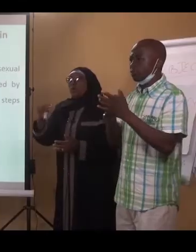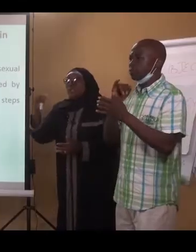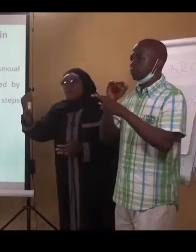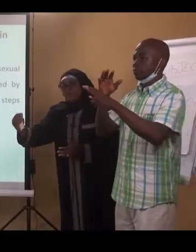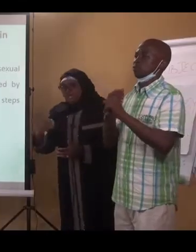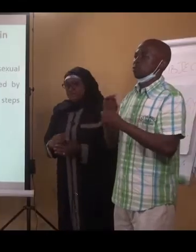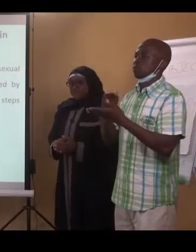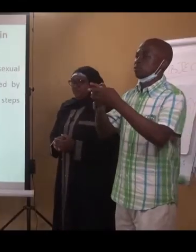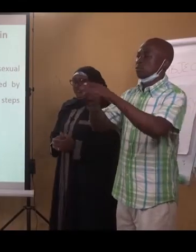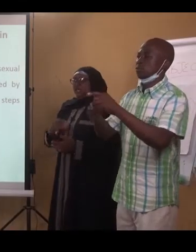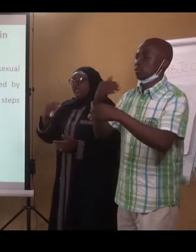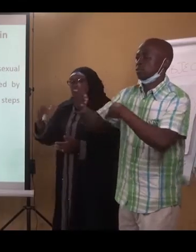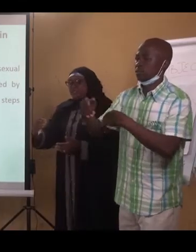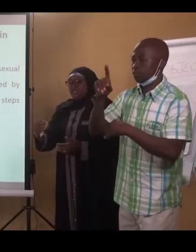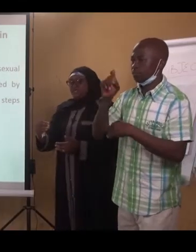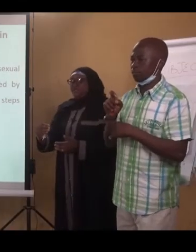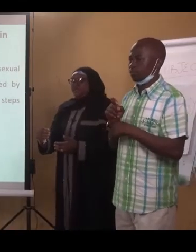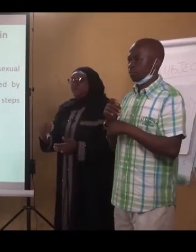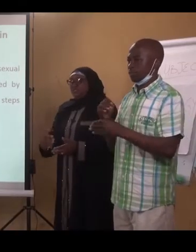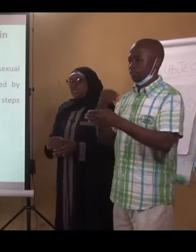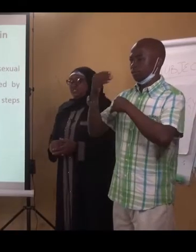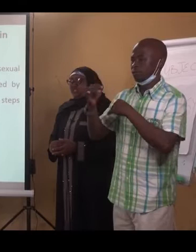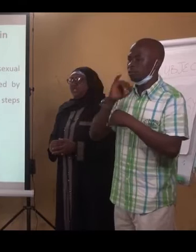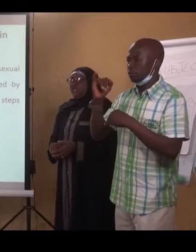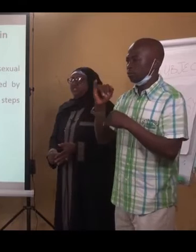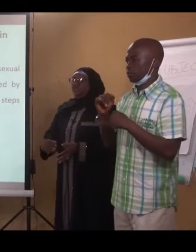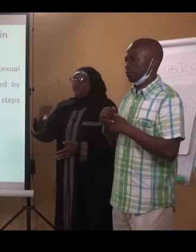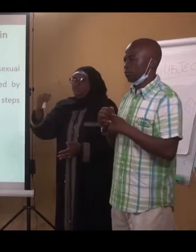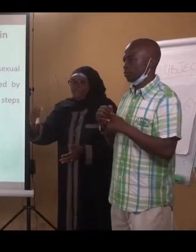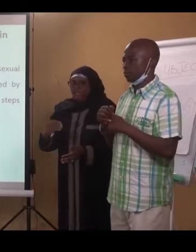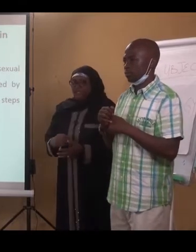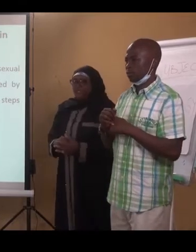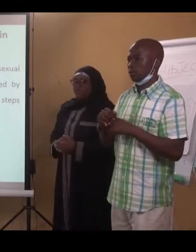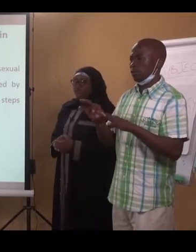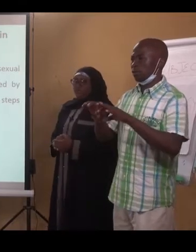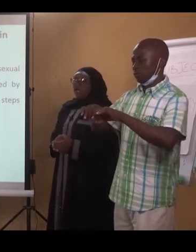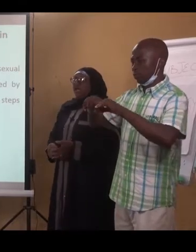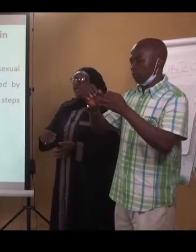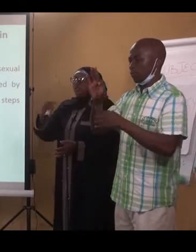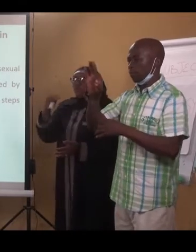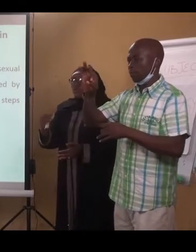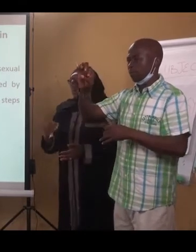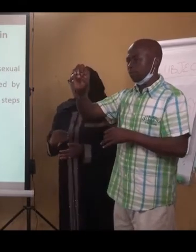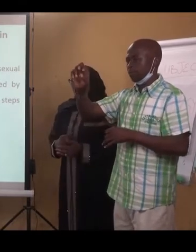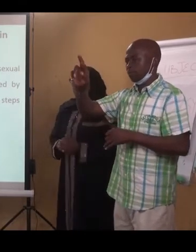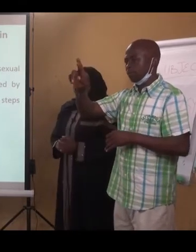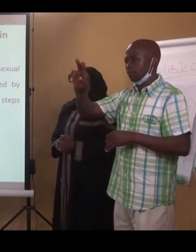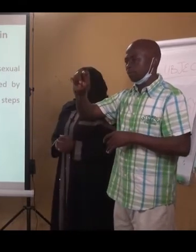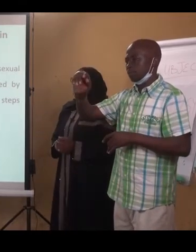happens next? The next process after pollination is fertilization, and that is what we are going to see in